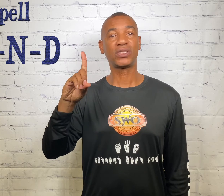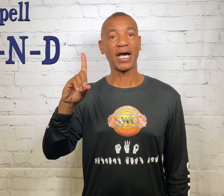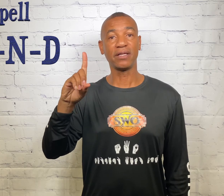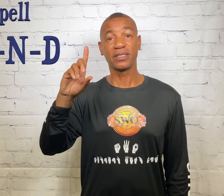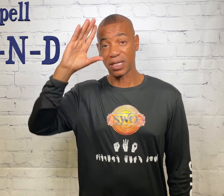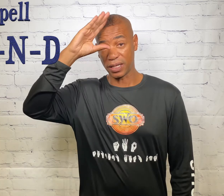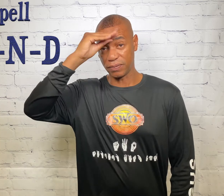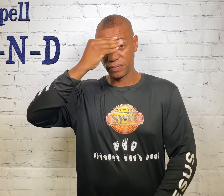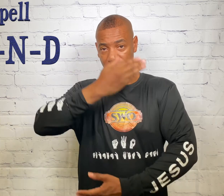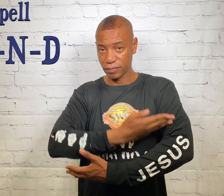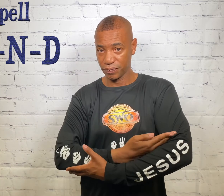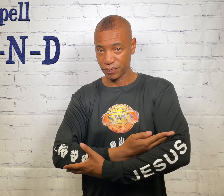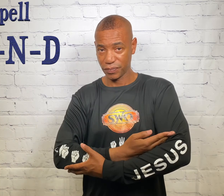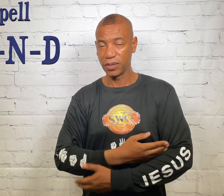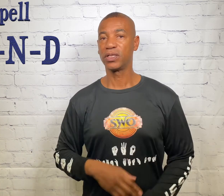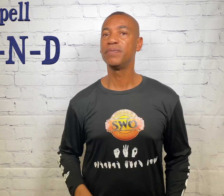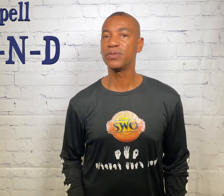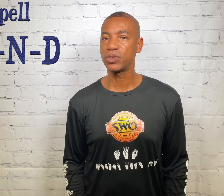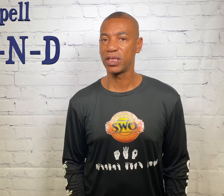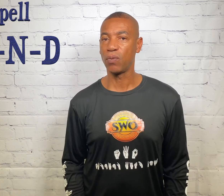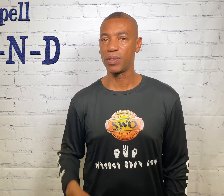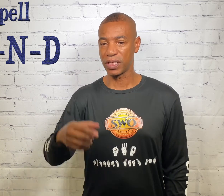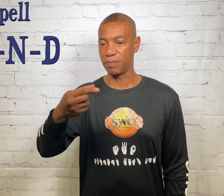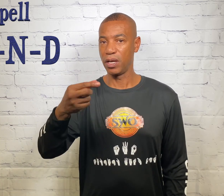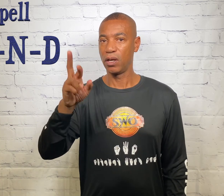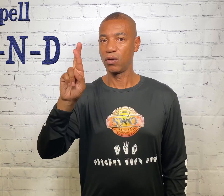sign son. So let me demonstrate that one more time.